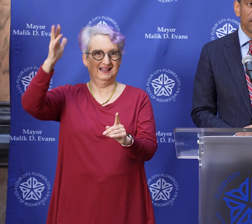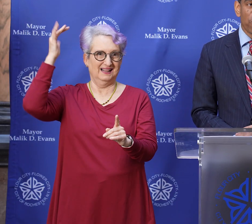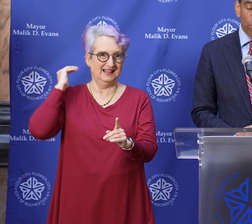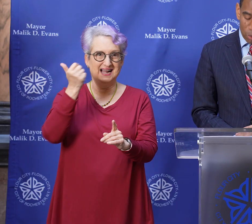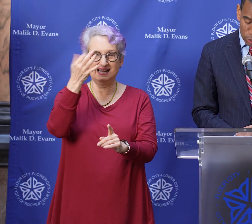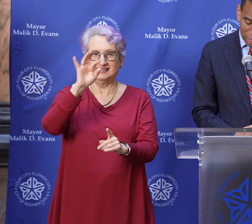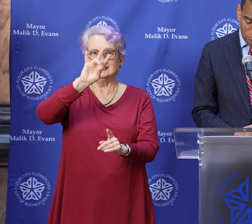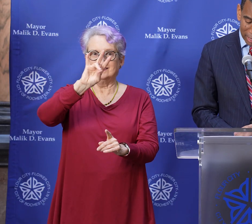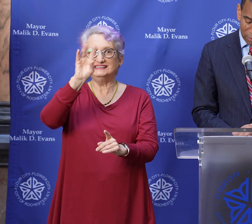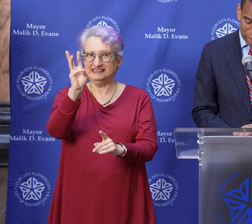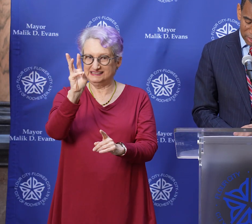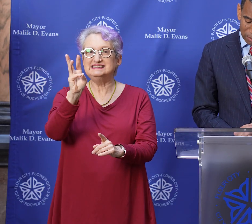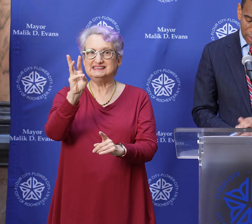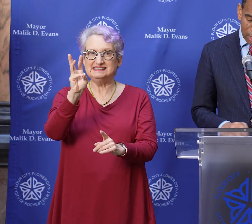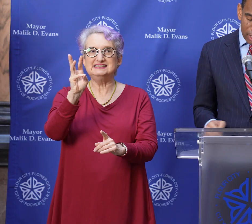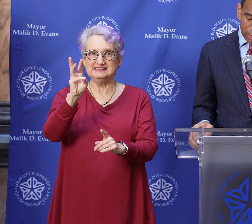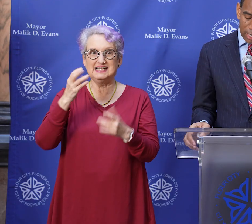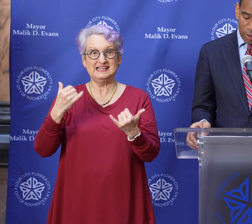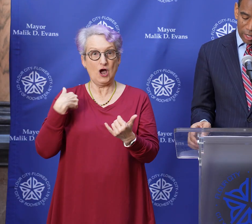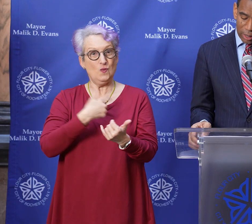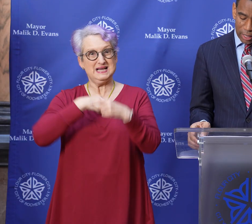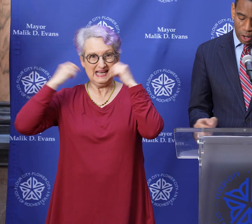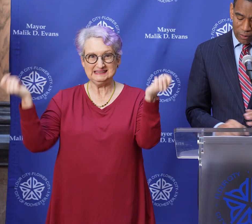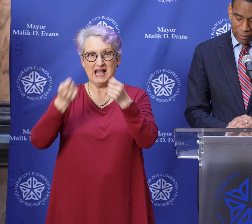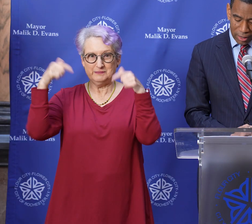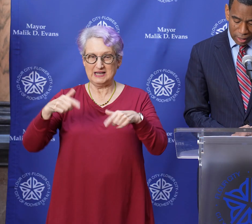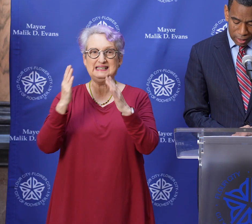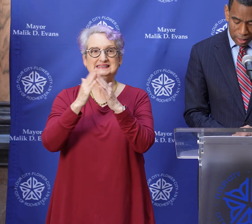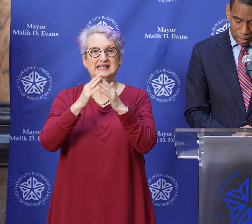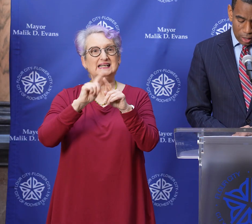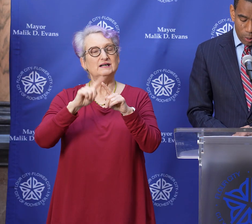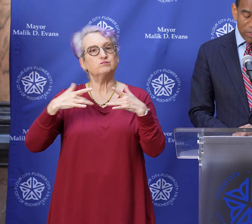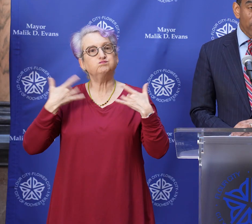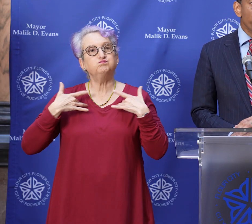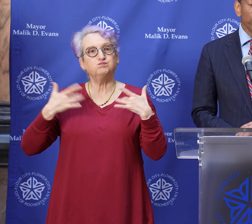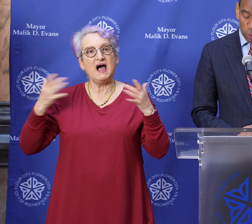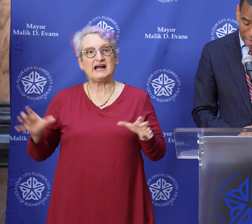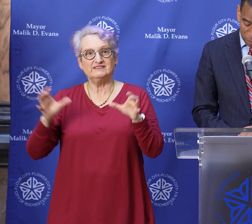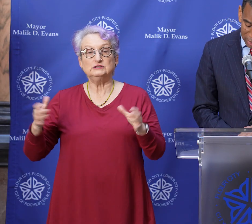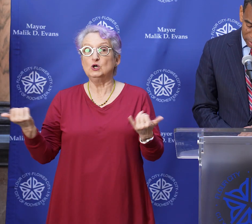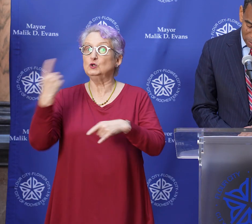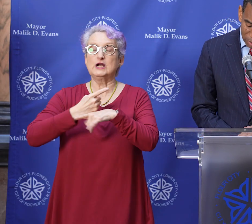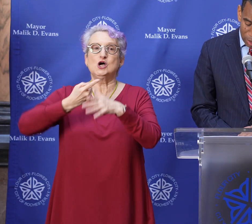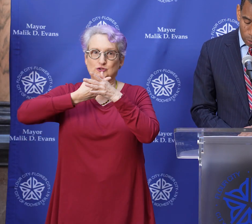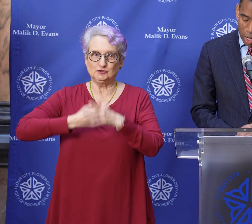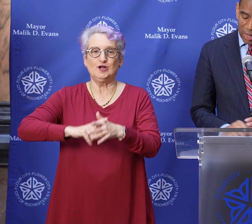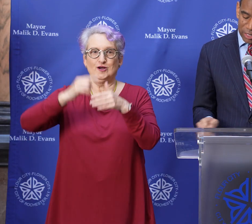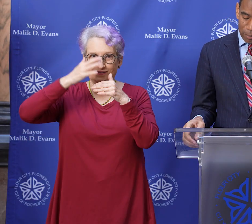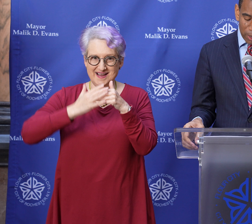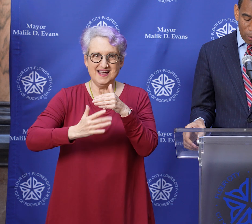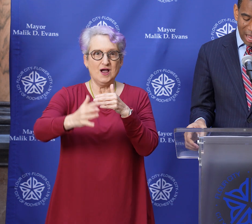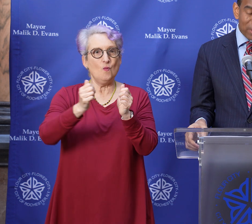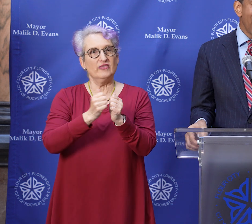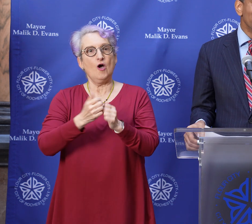planned several special activities. And today we are going to kick off everything with an official declaration, one